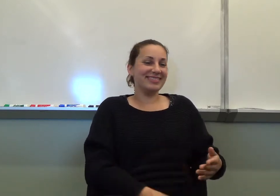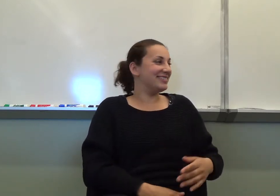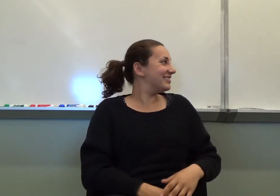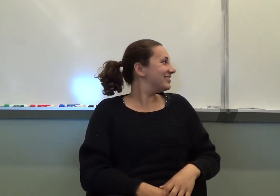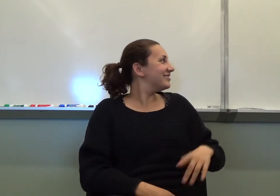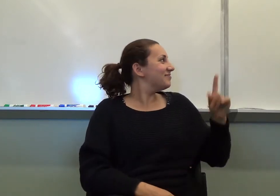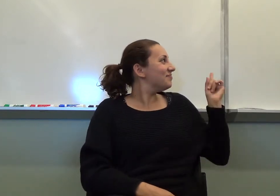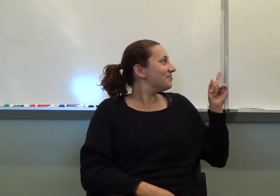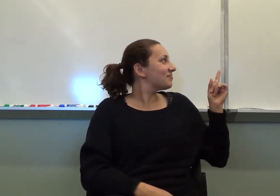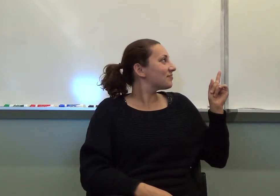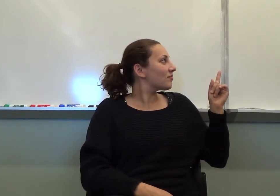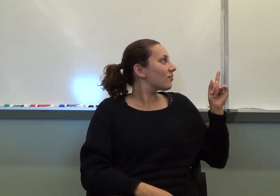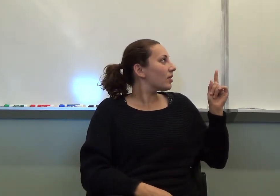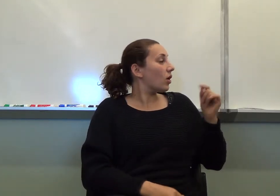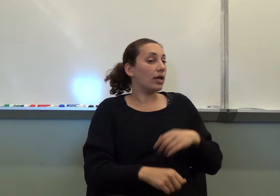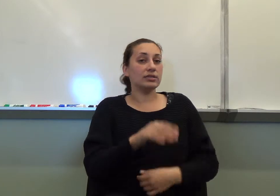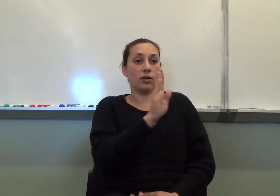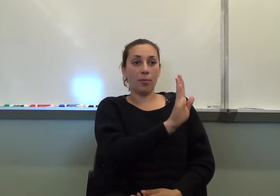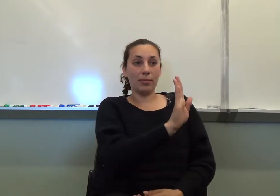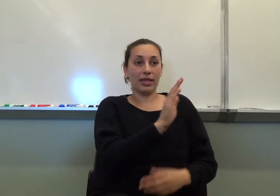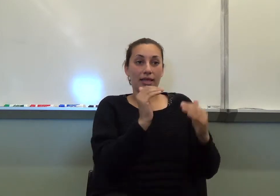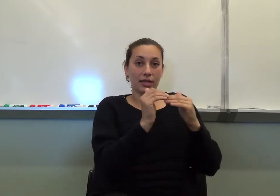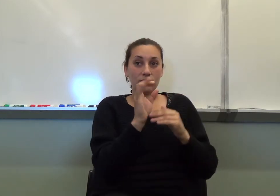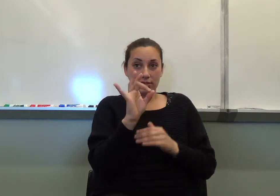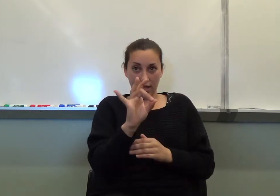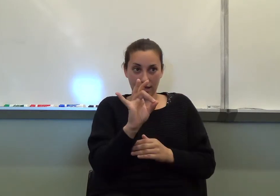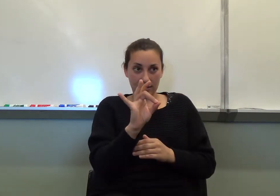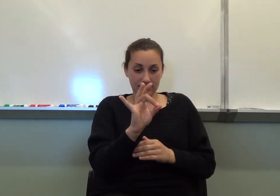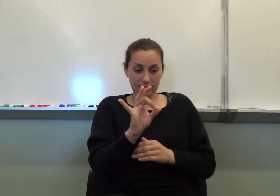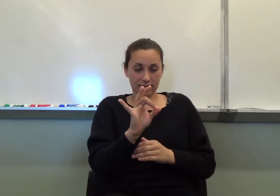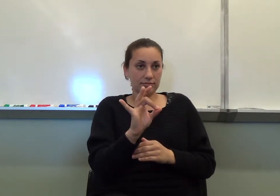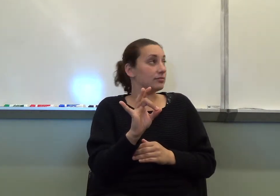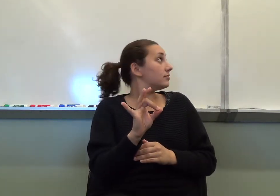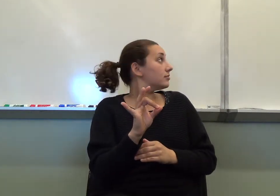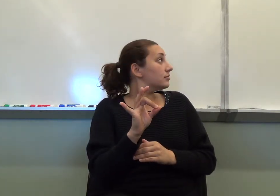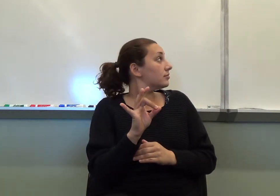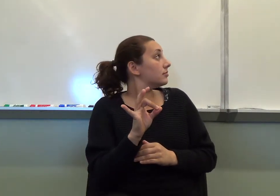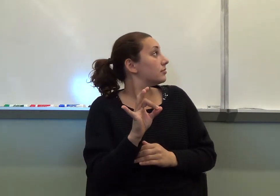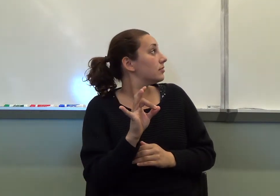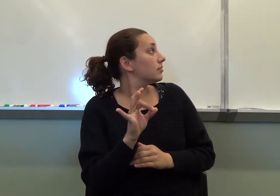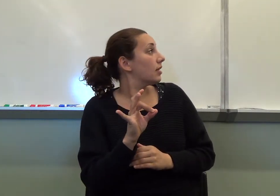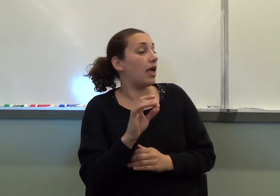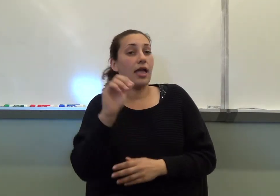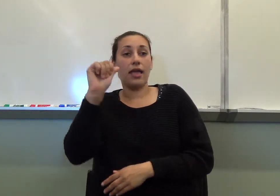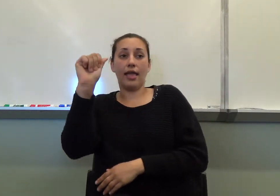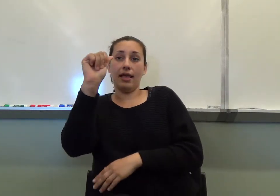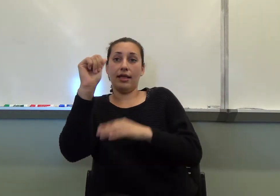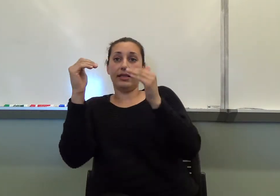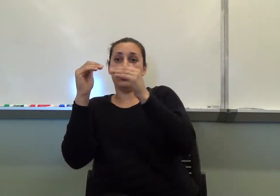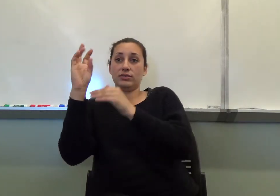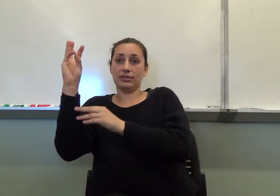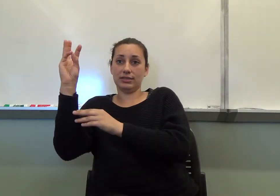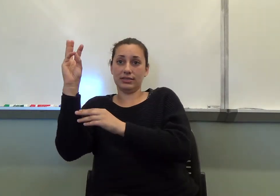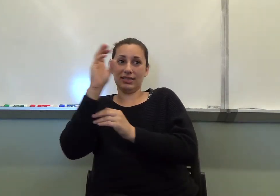A is equal to 6, and that's called C. C is almost always reserved for the